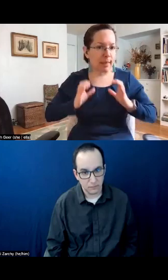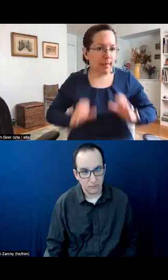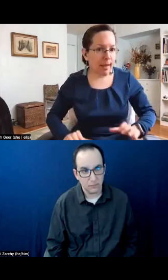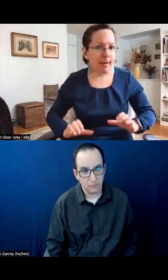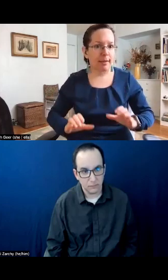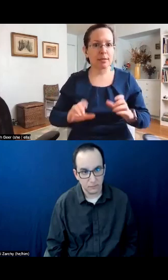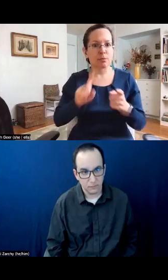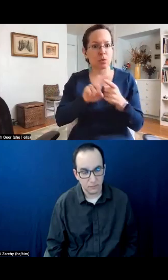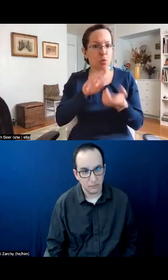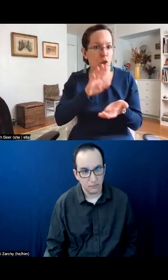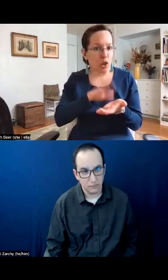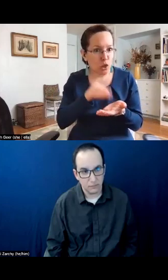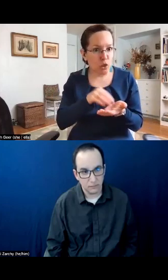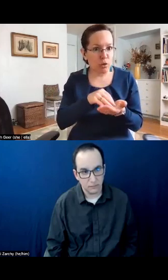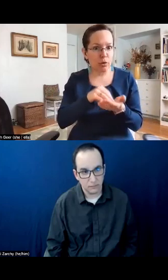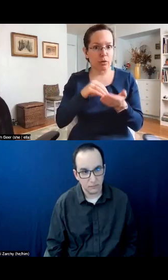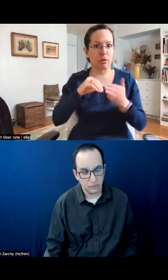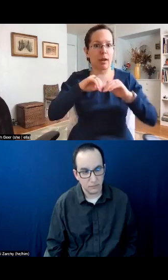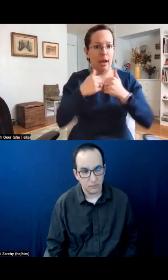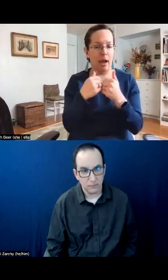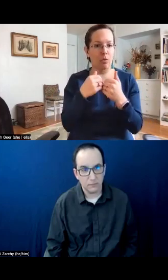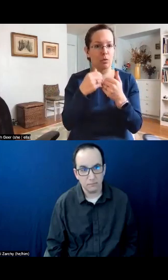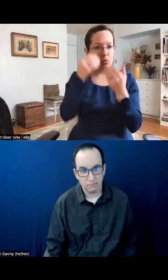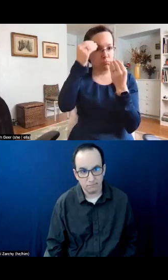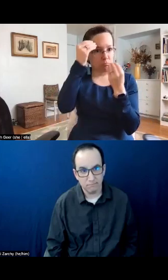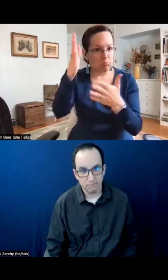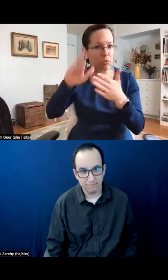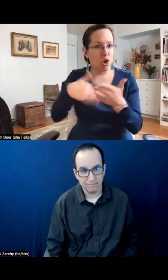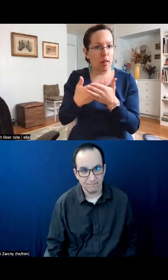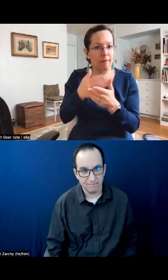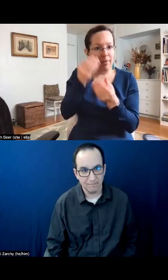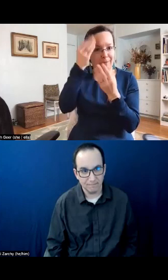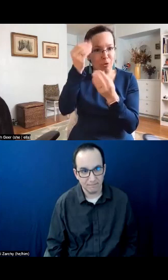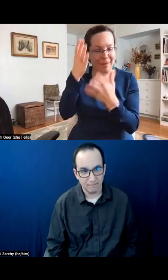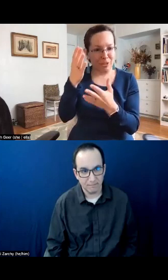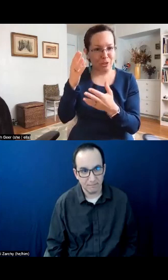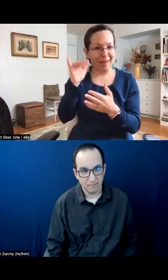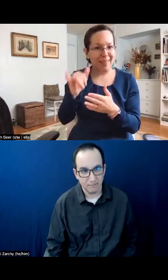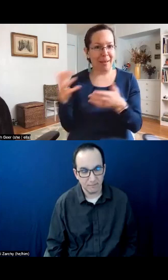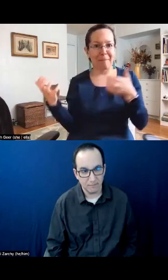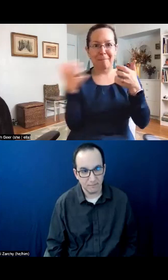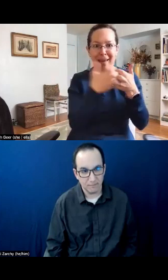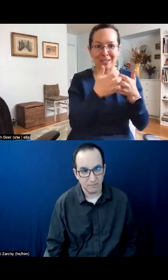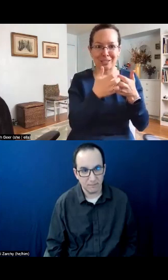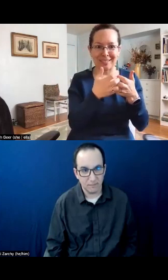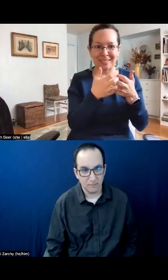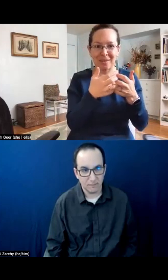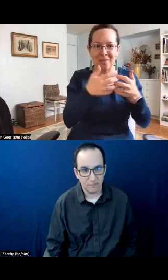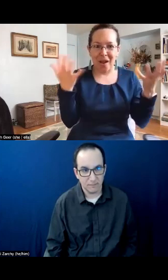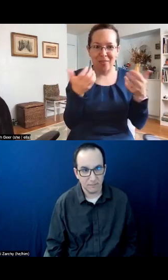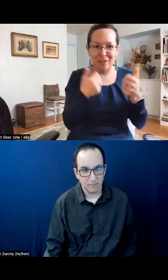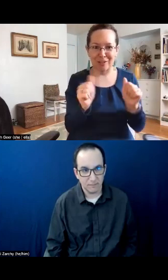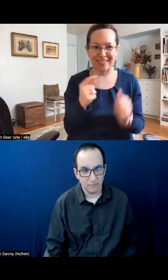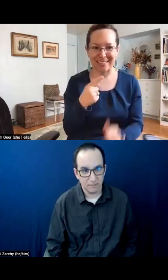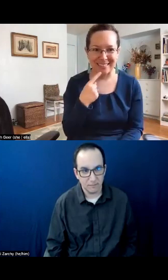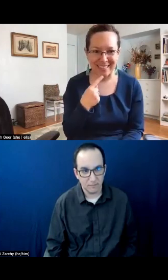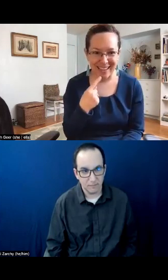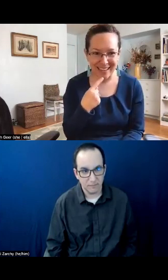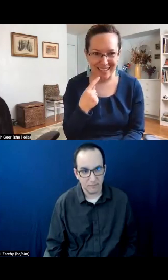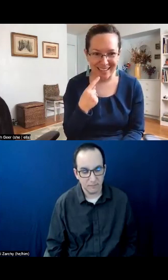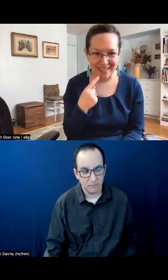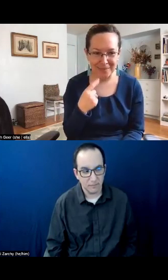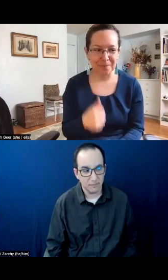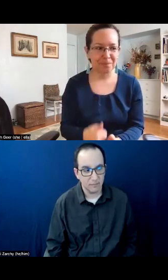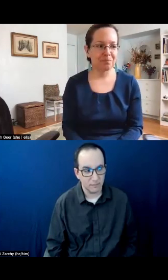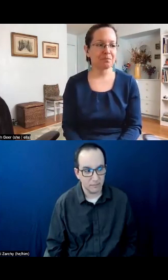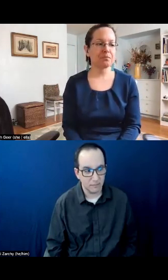for speakers or users of that language. So this is important for your students and clients to learn, that all the information we